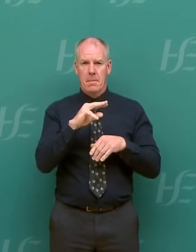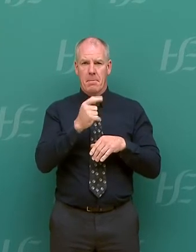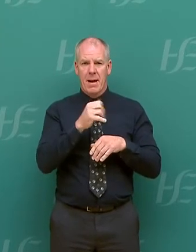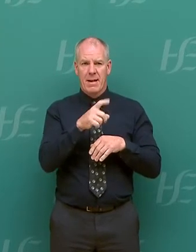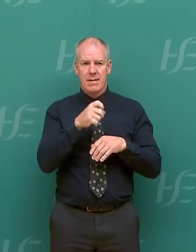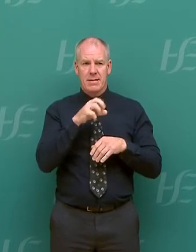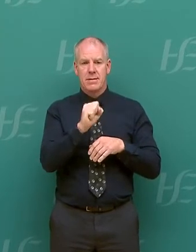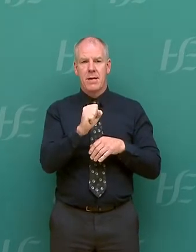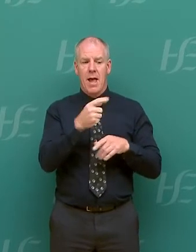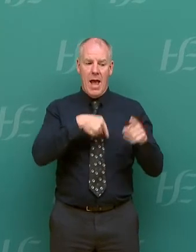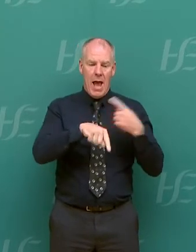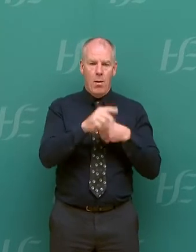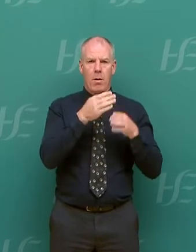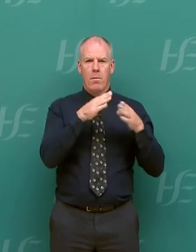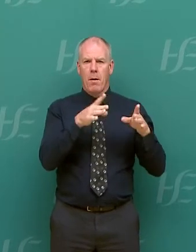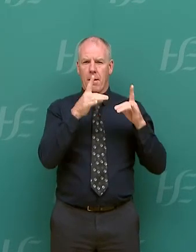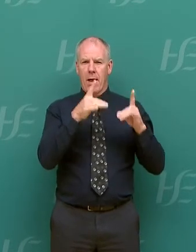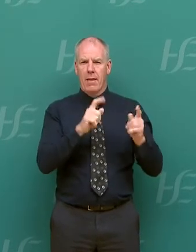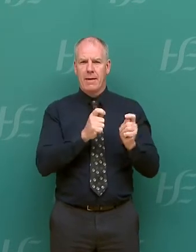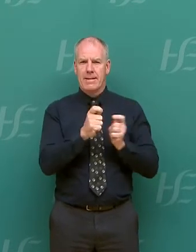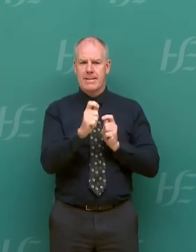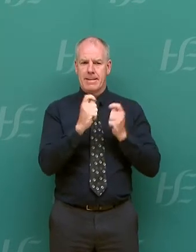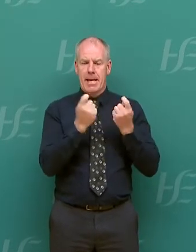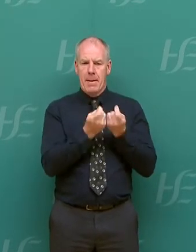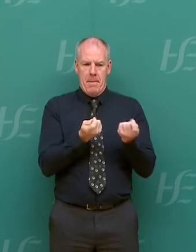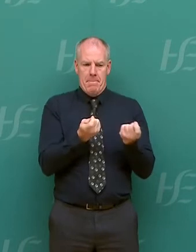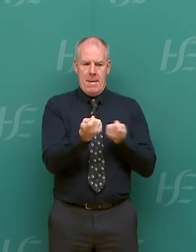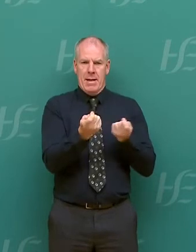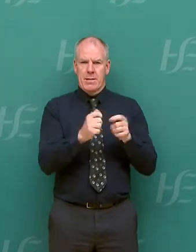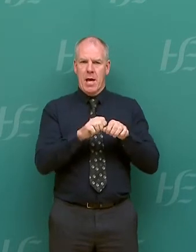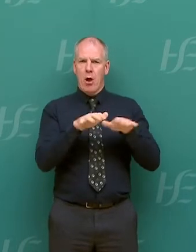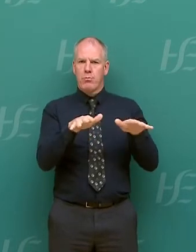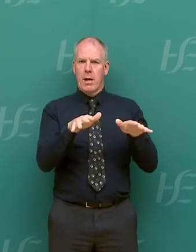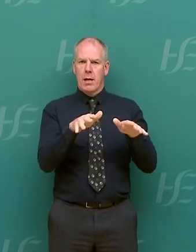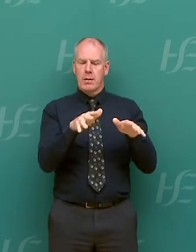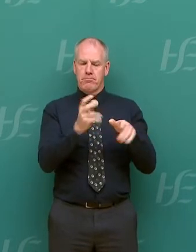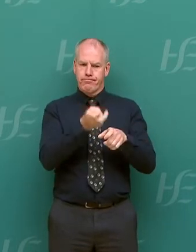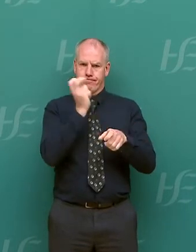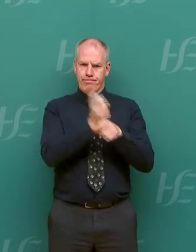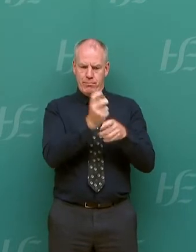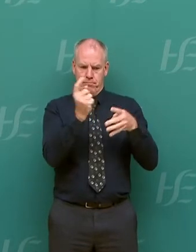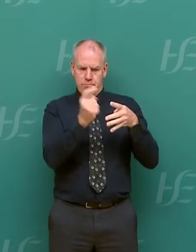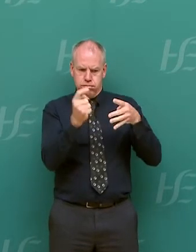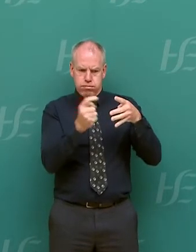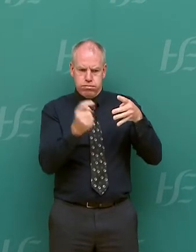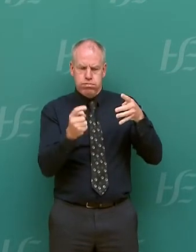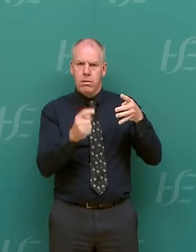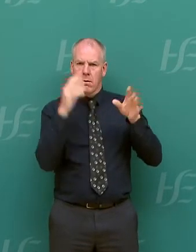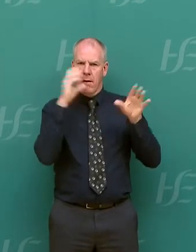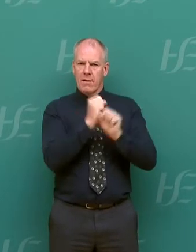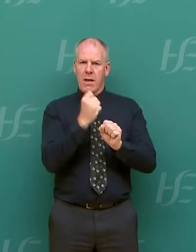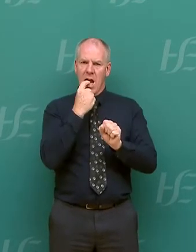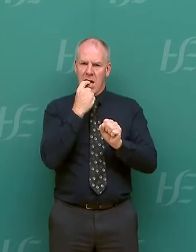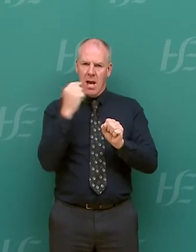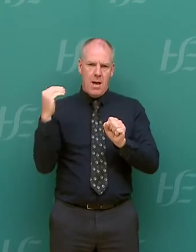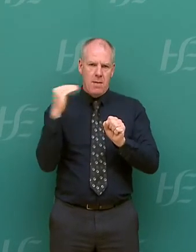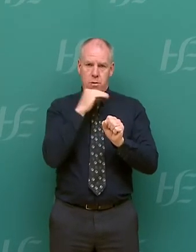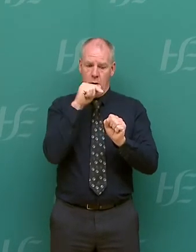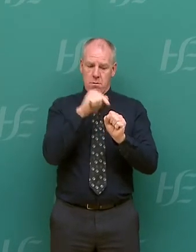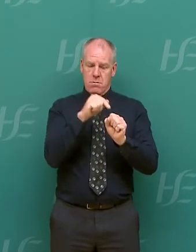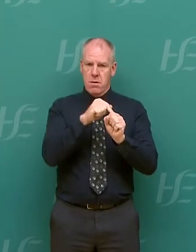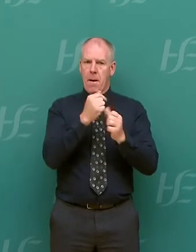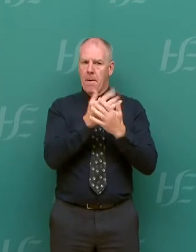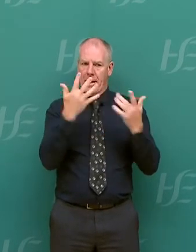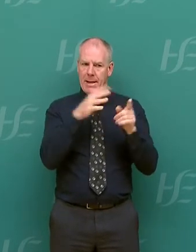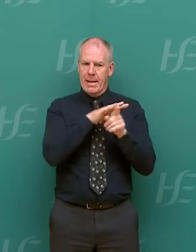in which our public health teams manage outbreaks is quite diligent. Confidentiality is key, and that's the first big